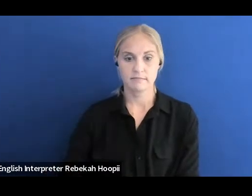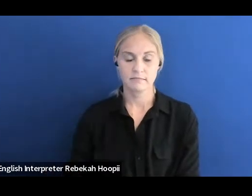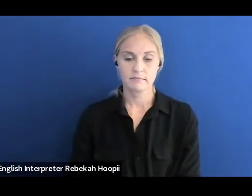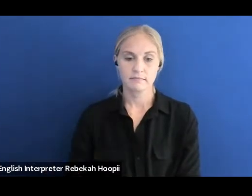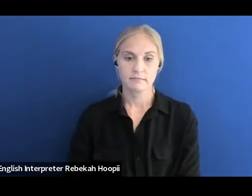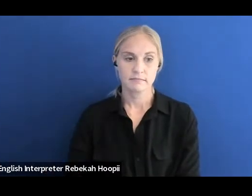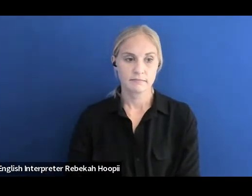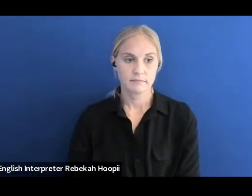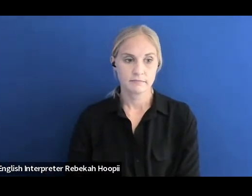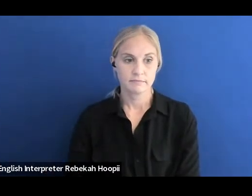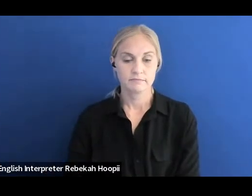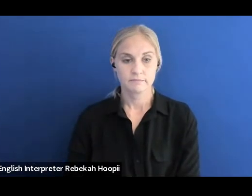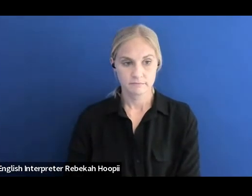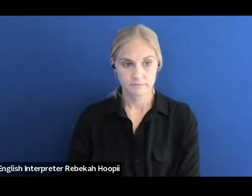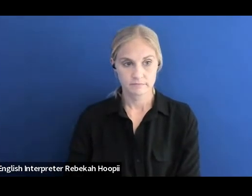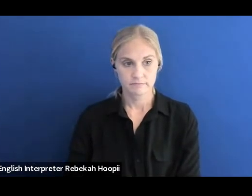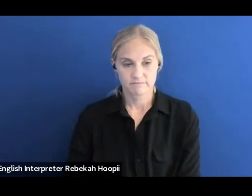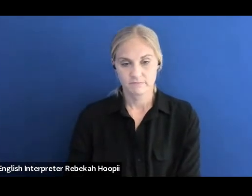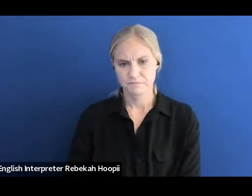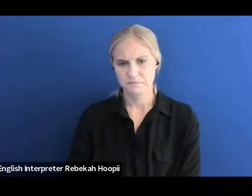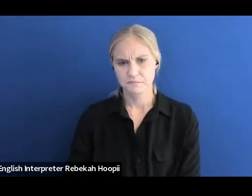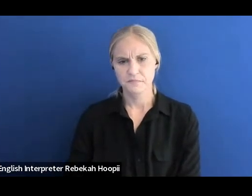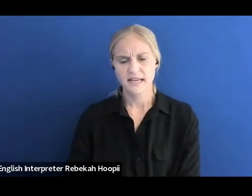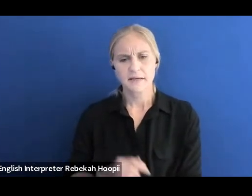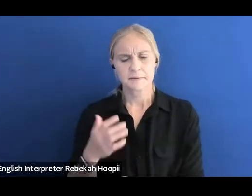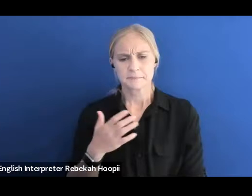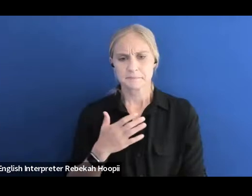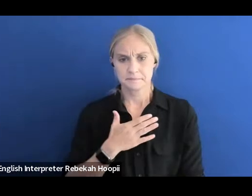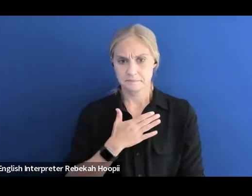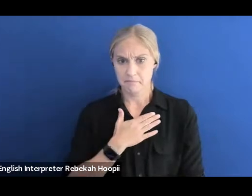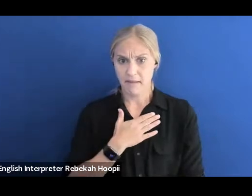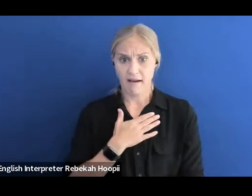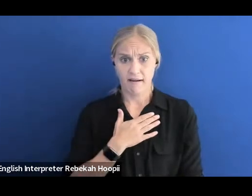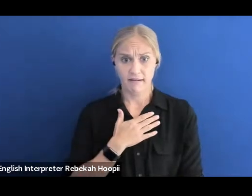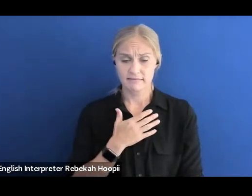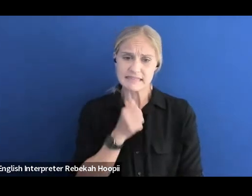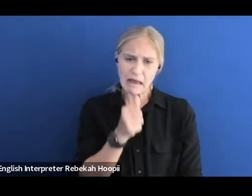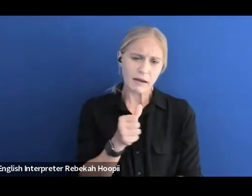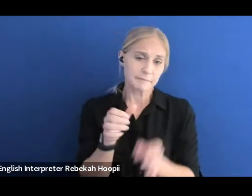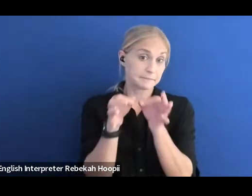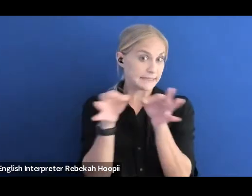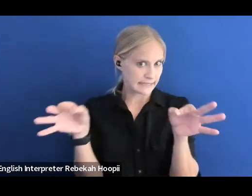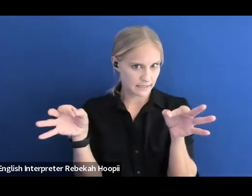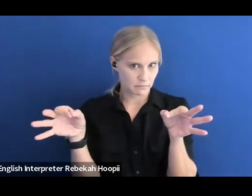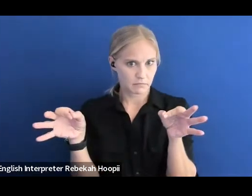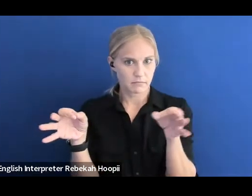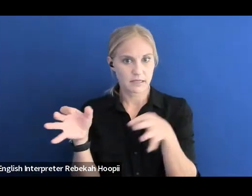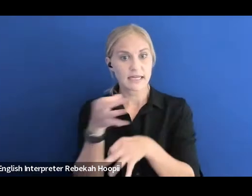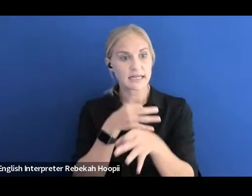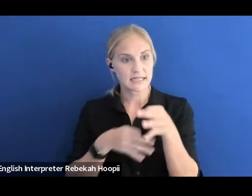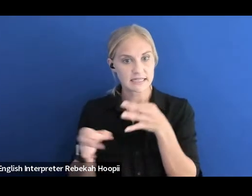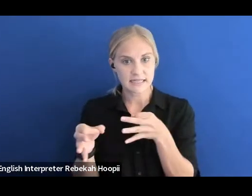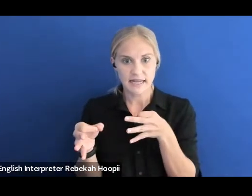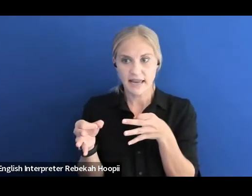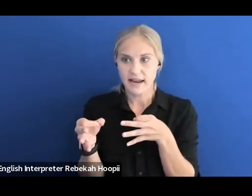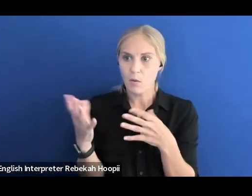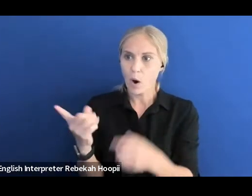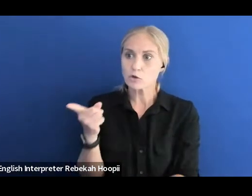A-L-A-K-A-I-K-A-P-A-N-U-A. It's not so much a statement or anything, it's more something for you guys to